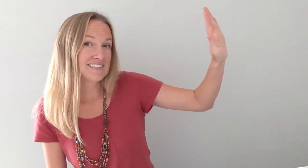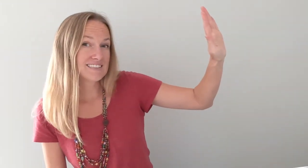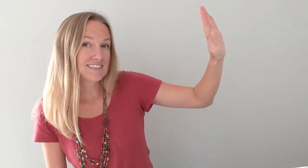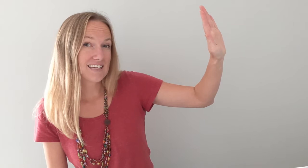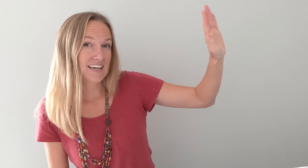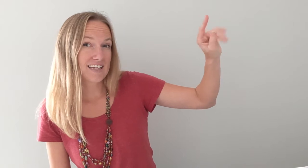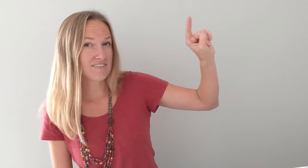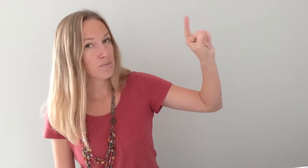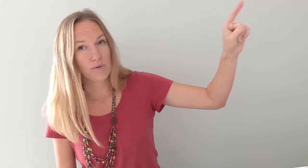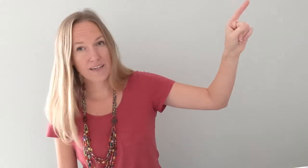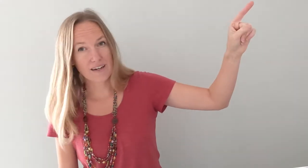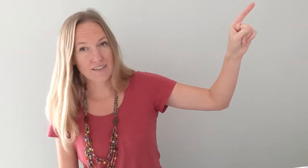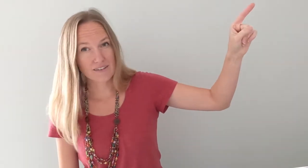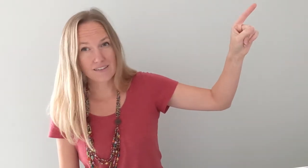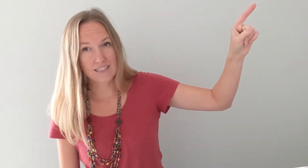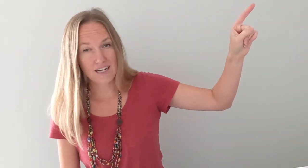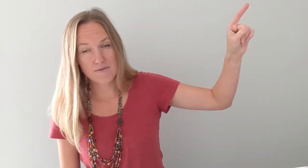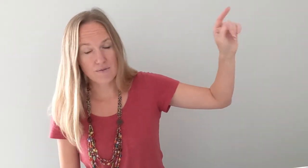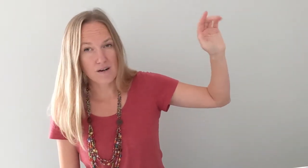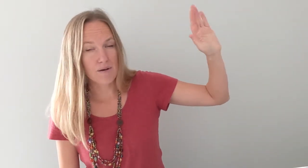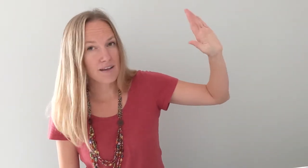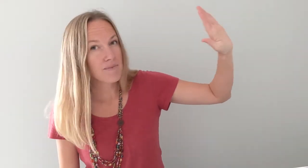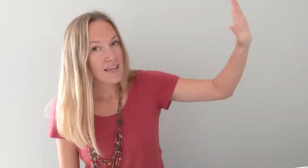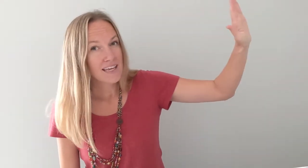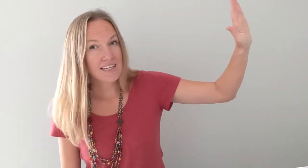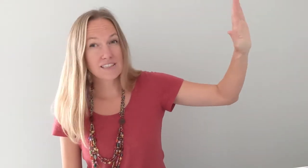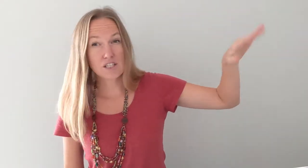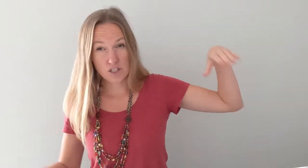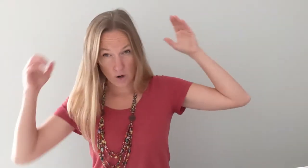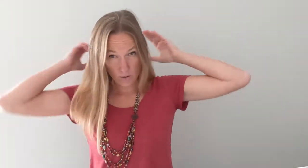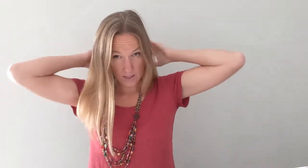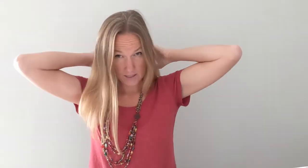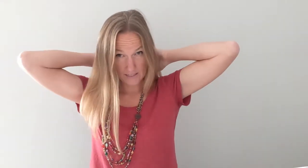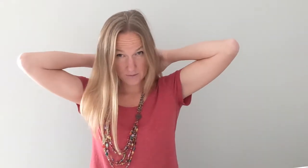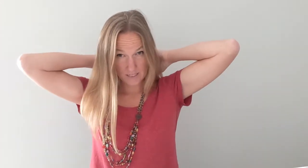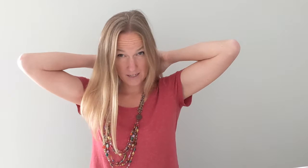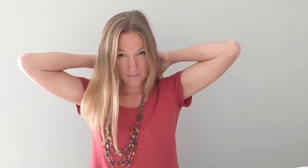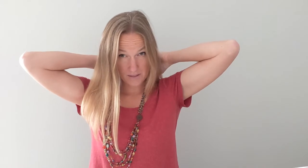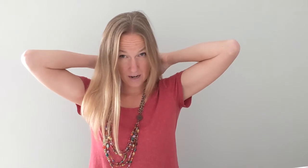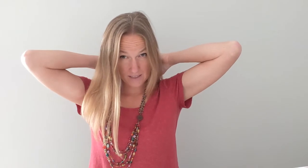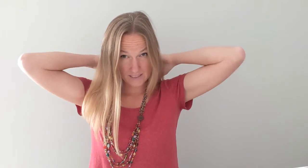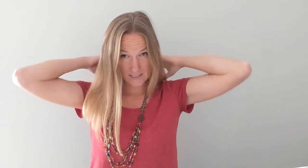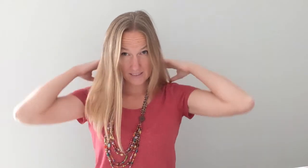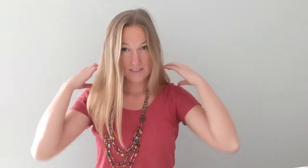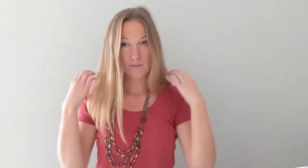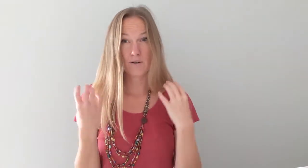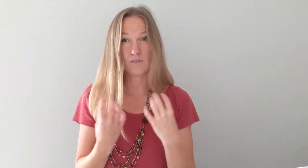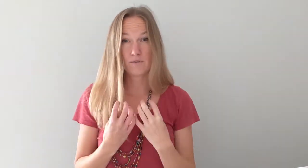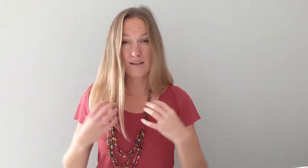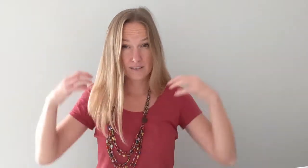his, okay, if you point, I do it all the time, don't worry about it, his yoke. Okay, so we're talking about the oxen, what goes around them,